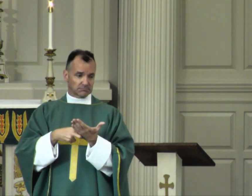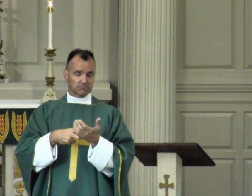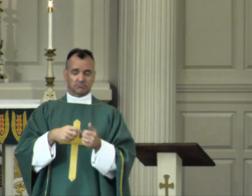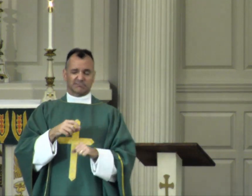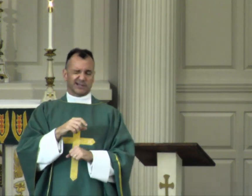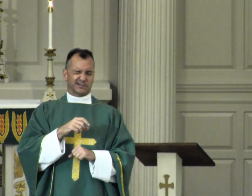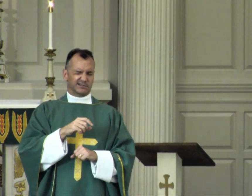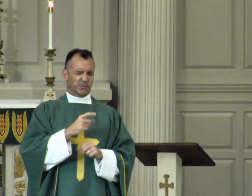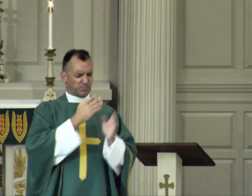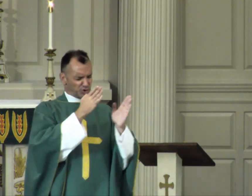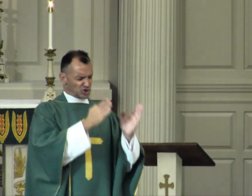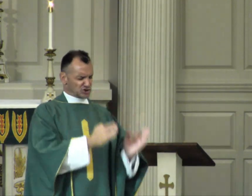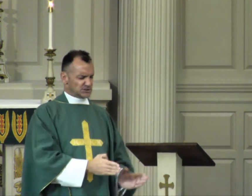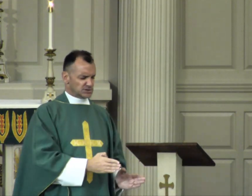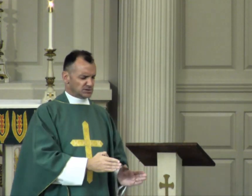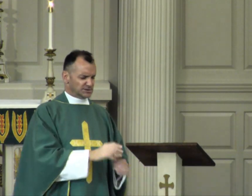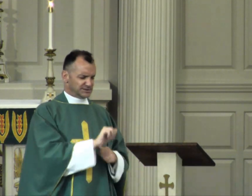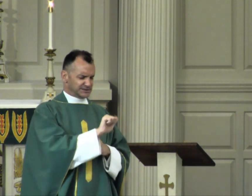buy a ticket.